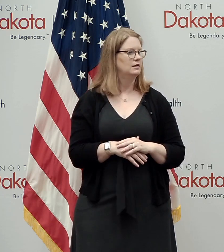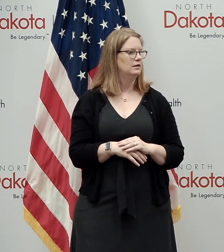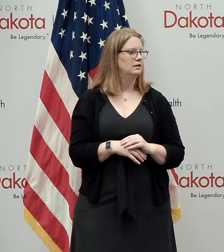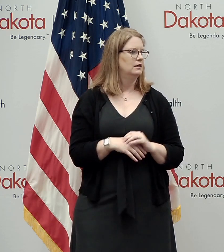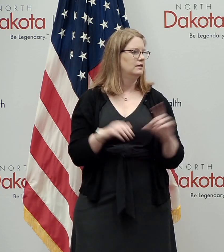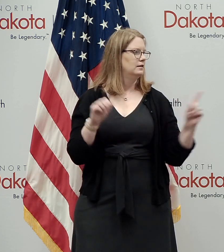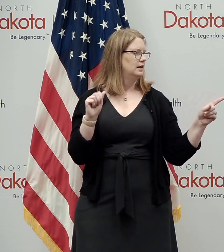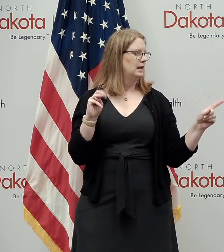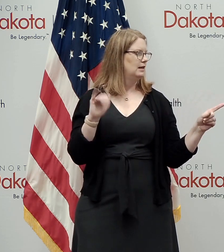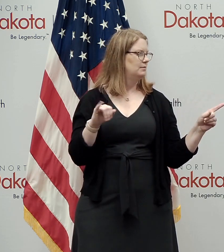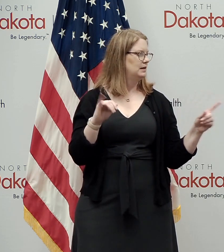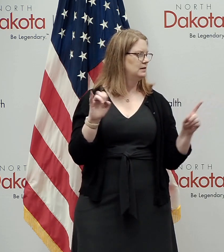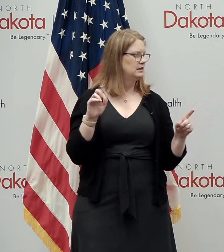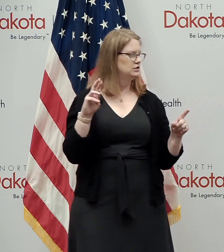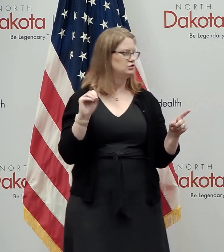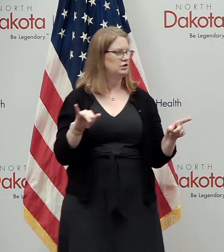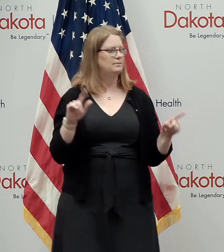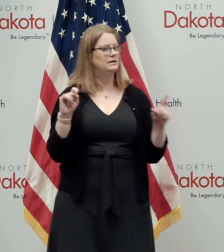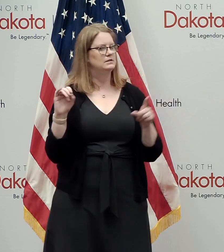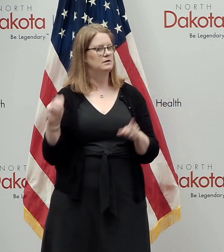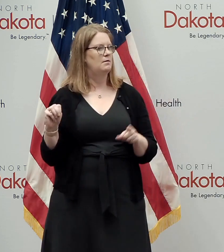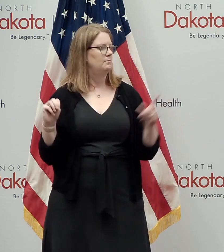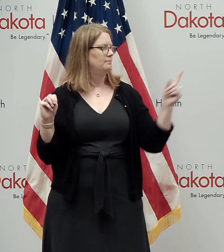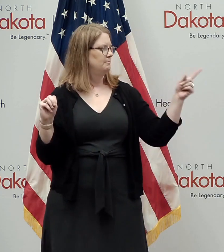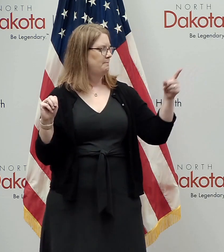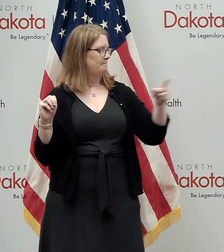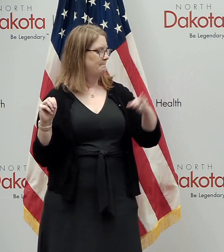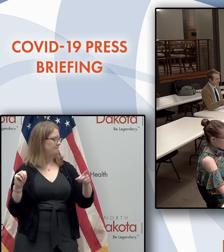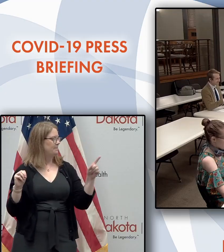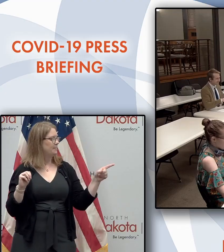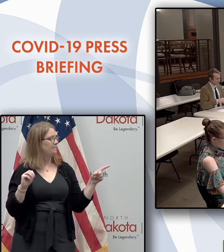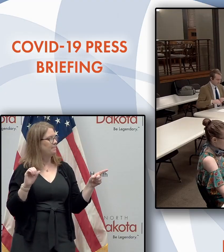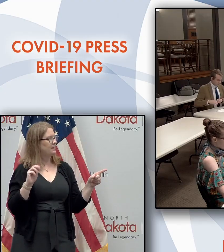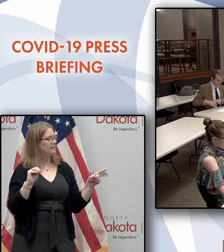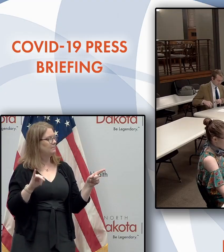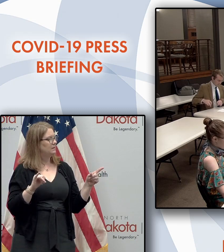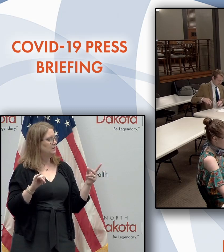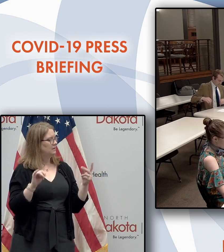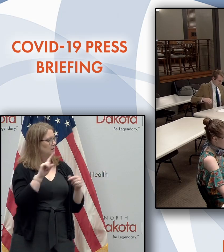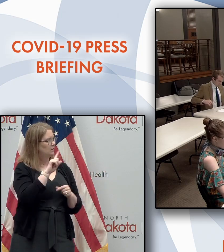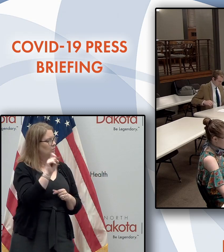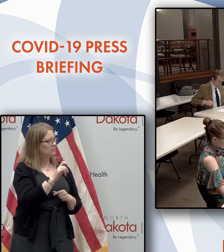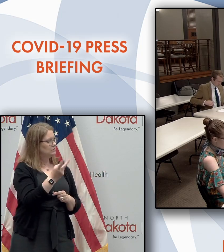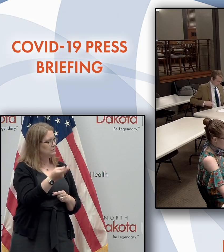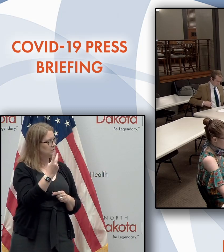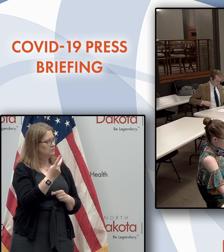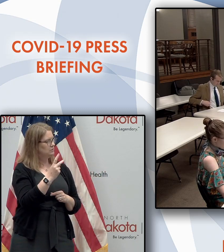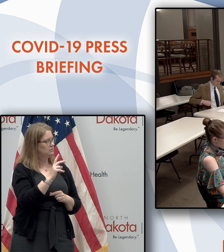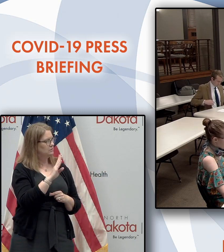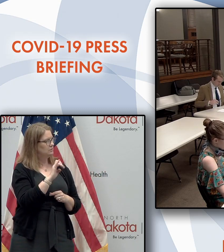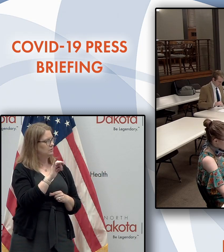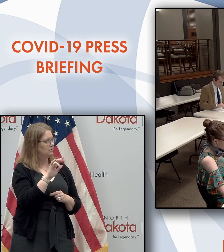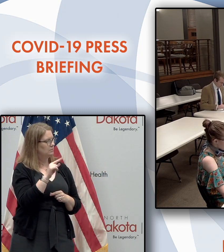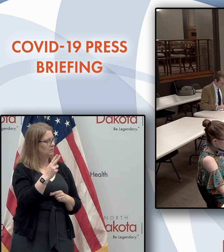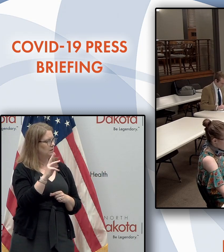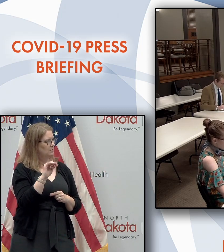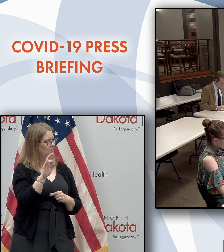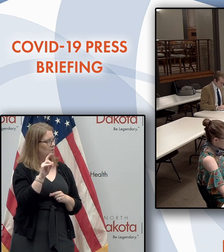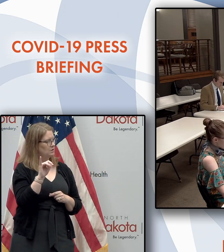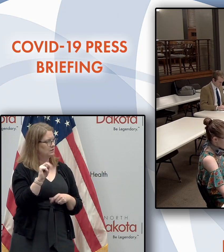going Amy, and then Jeremy, and then Tom will come right down the line. I have 2 questions about the Burley Morton task